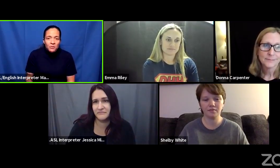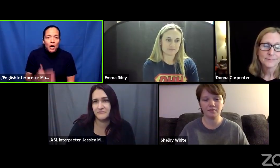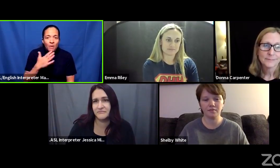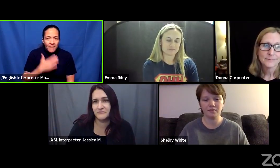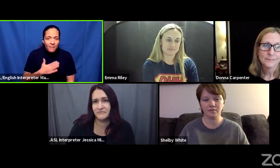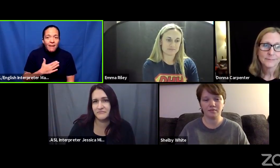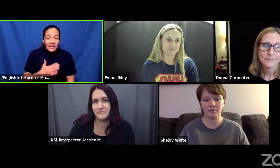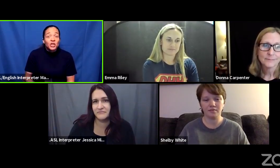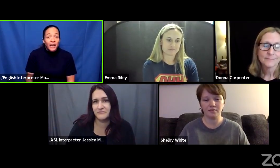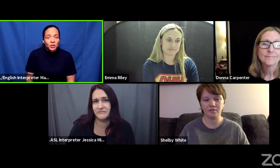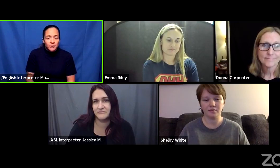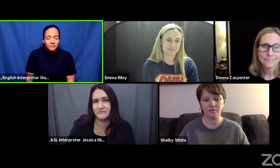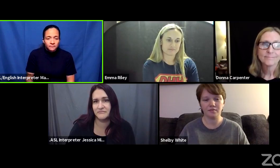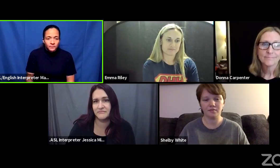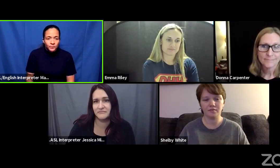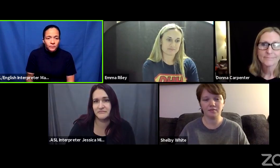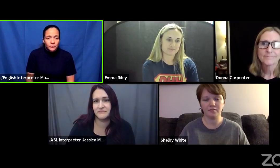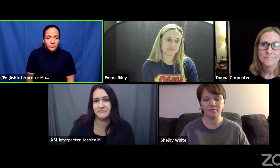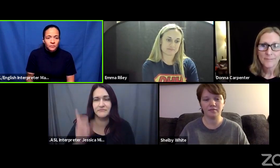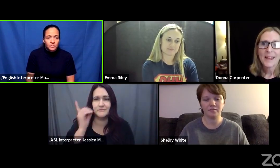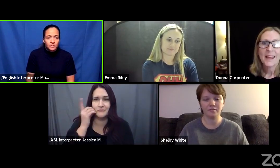let them know about my changes.